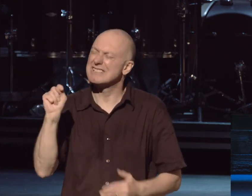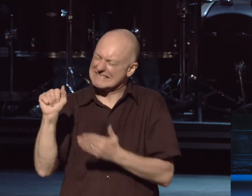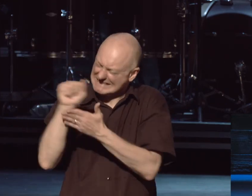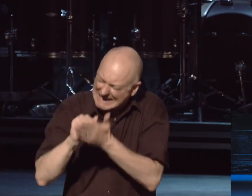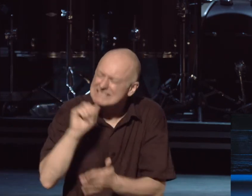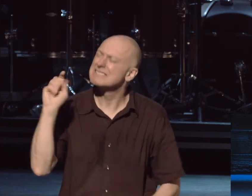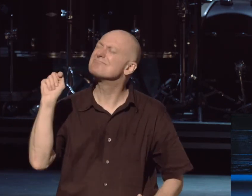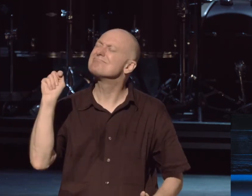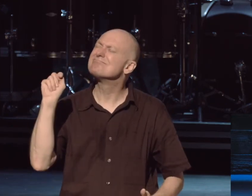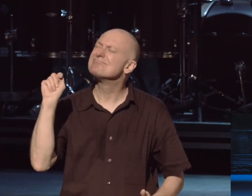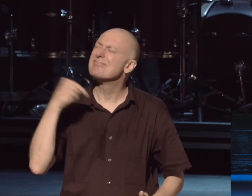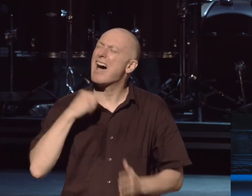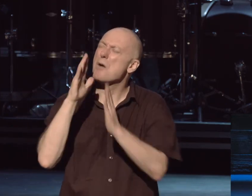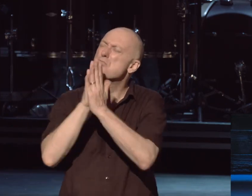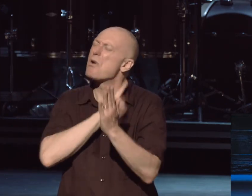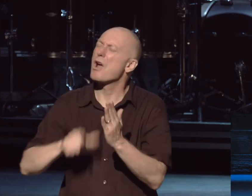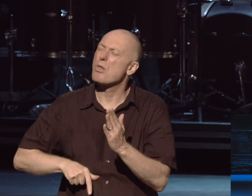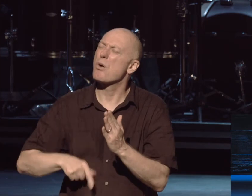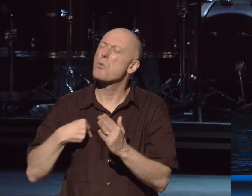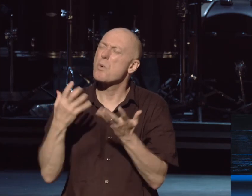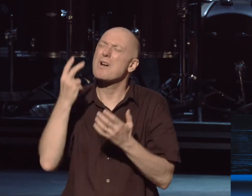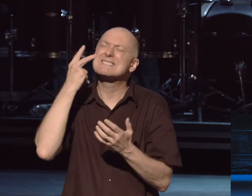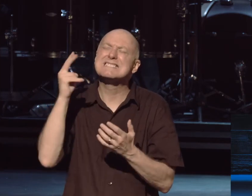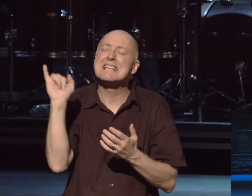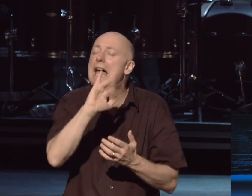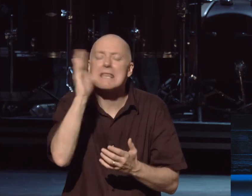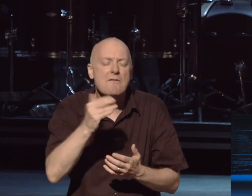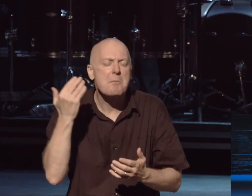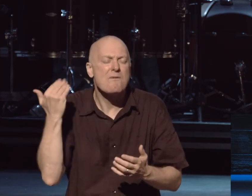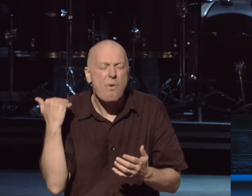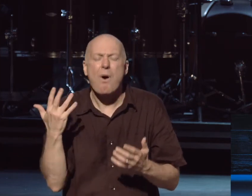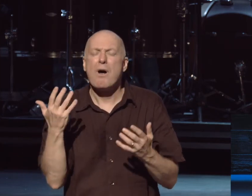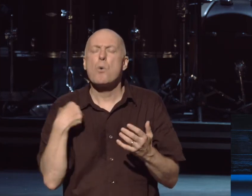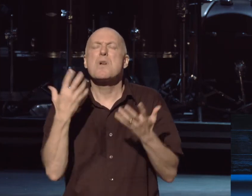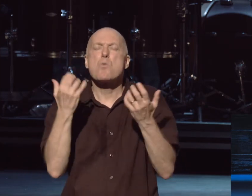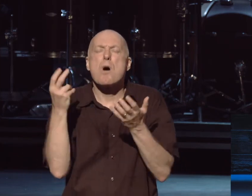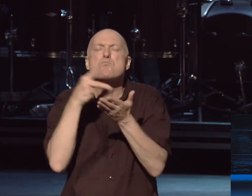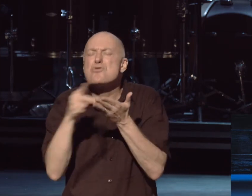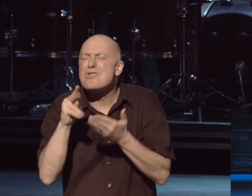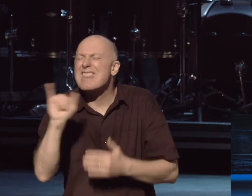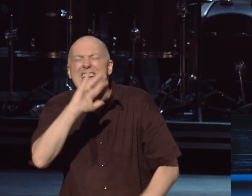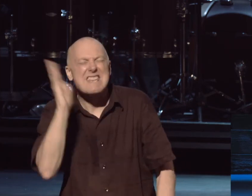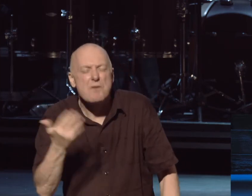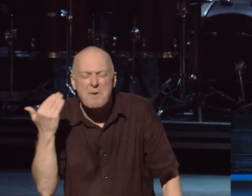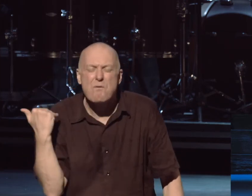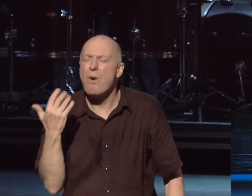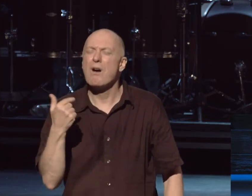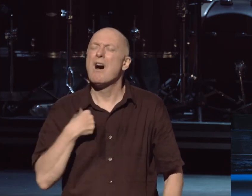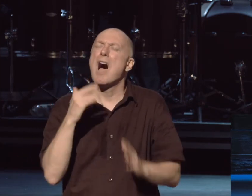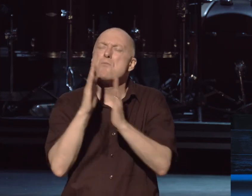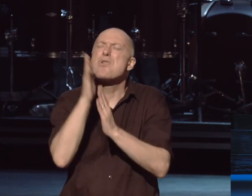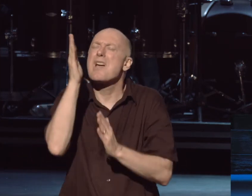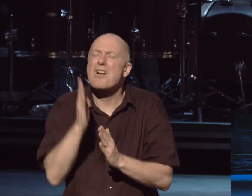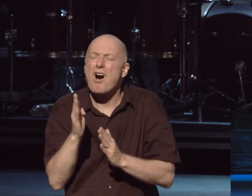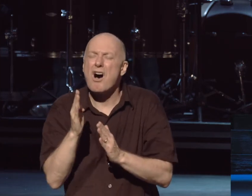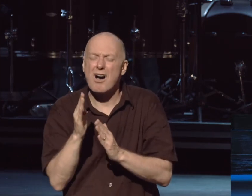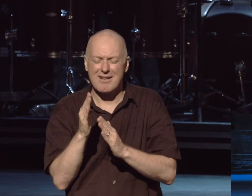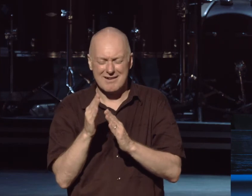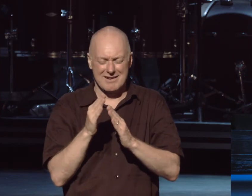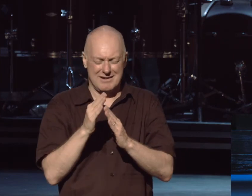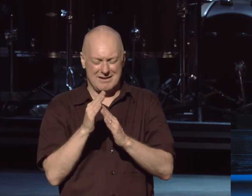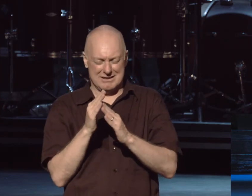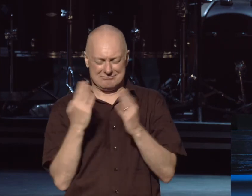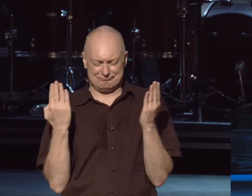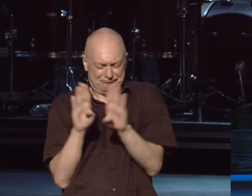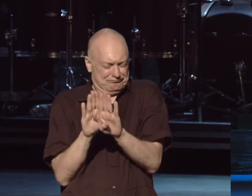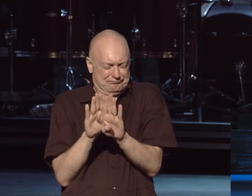Lord, we would see like never before. We would want purity like never before. God, I pray the doors would come unlocked and the light would be turned on, those